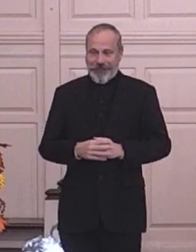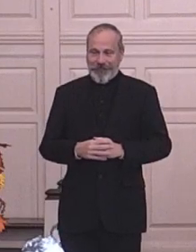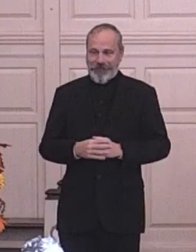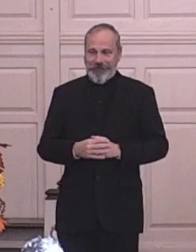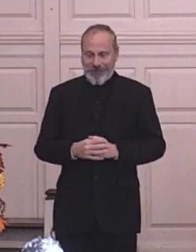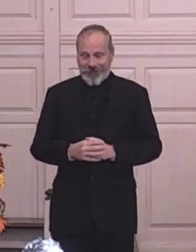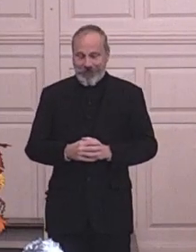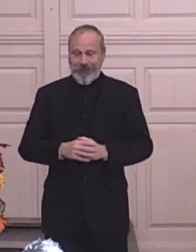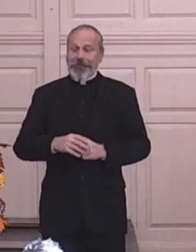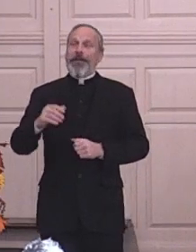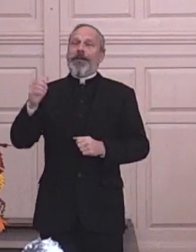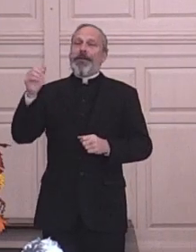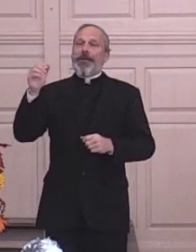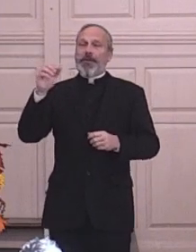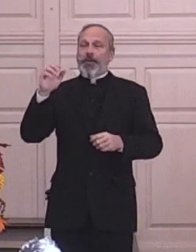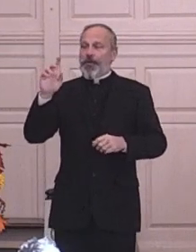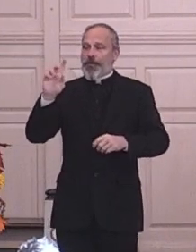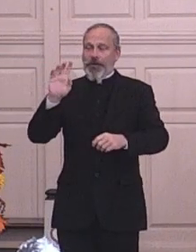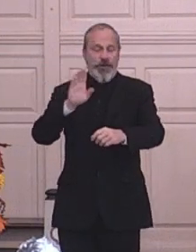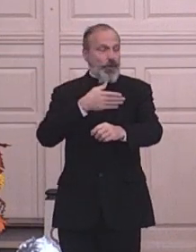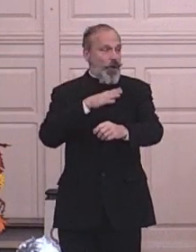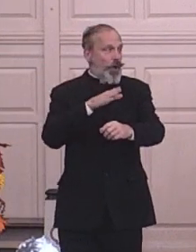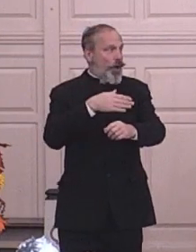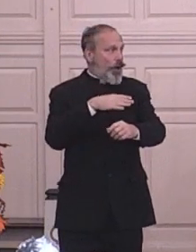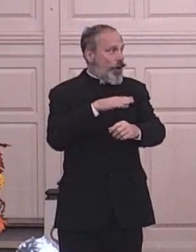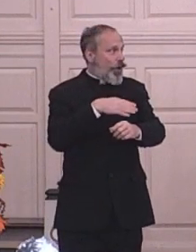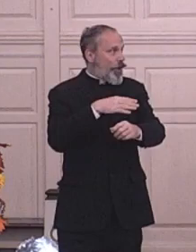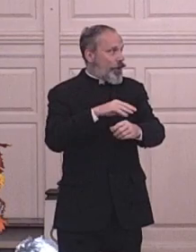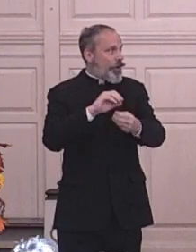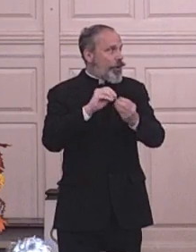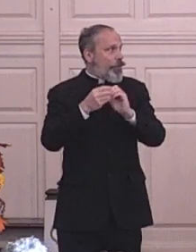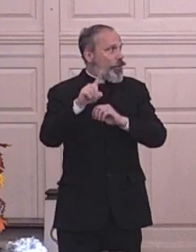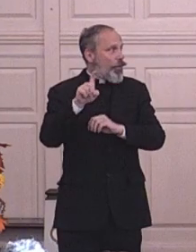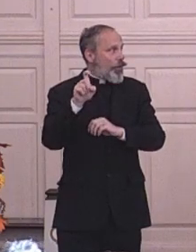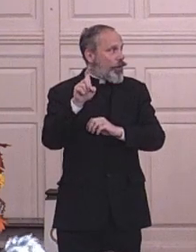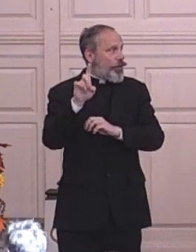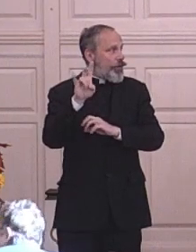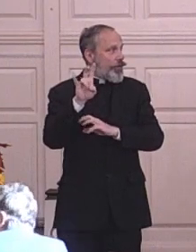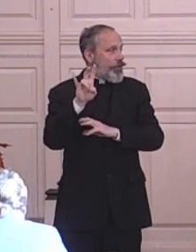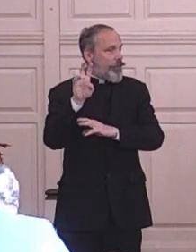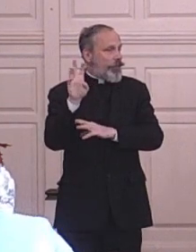can be found at number 176.